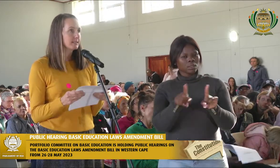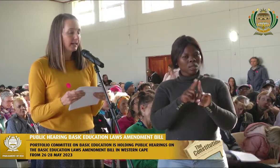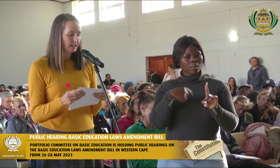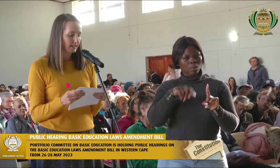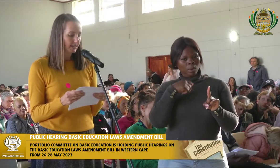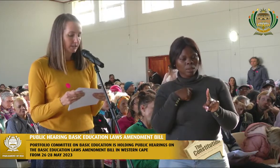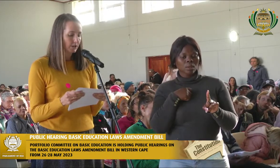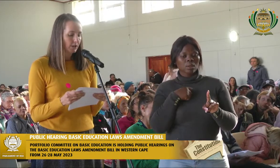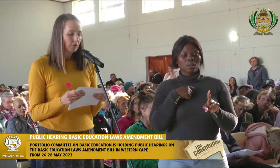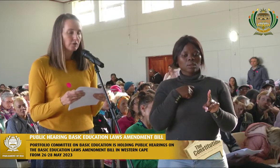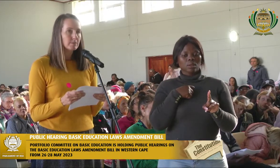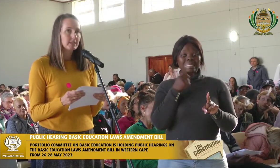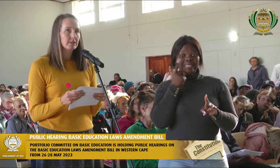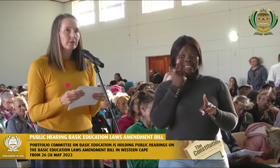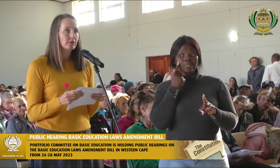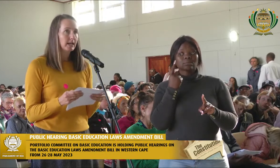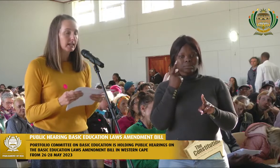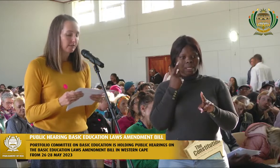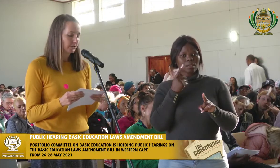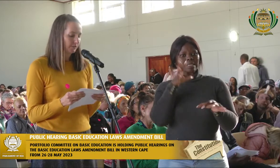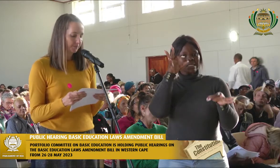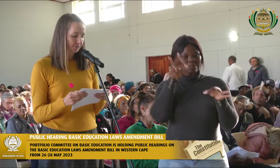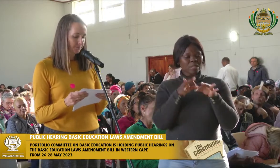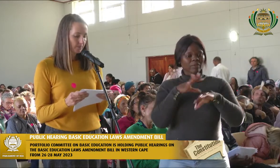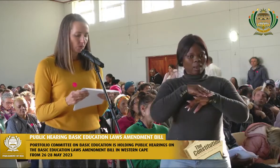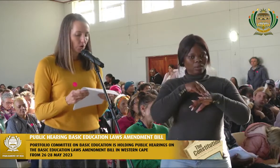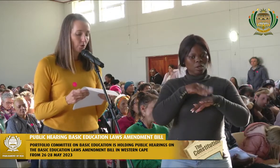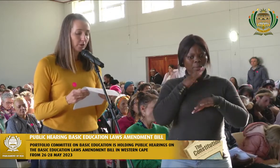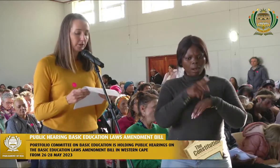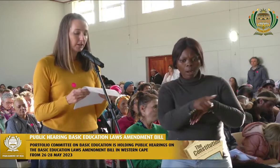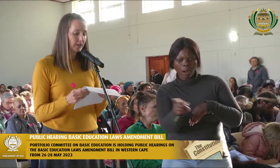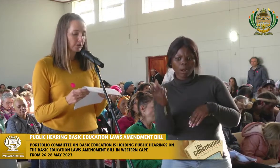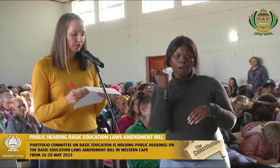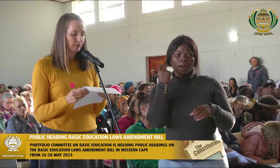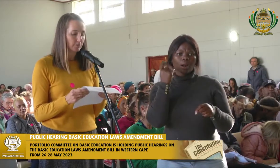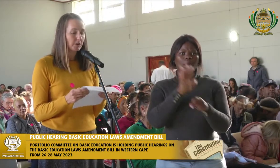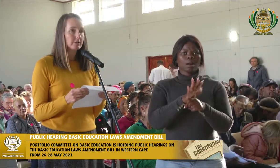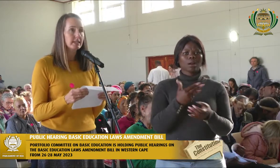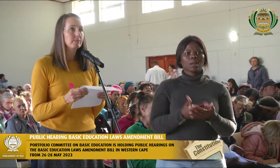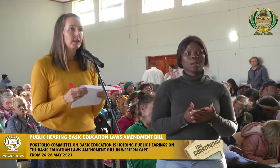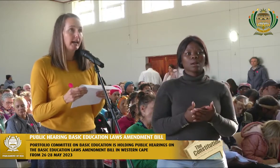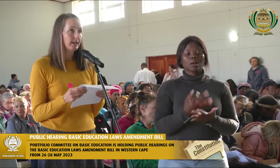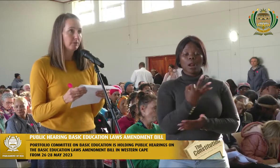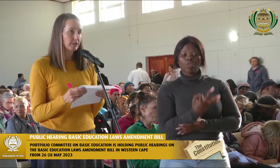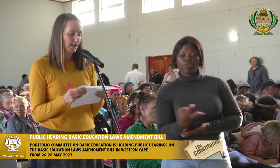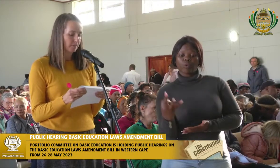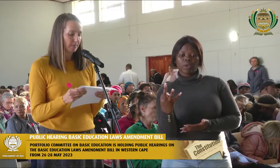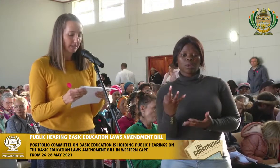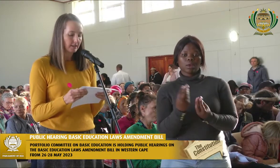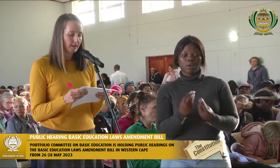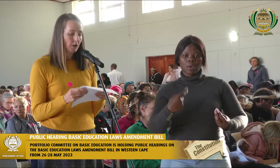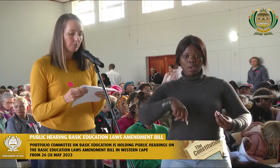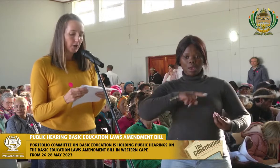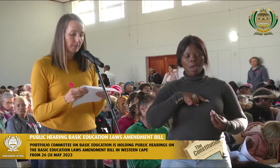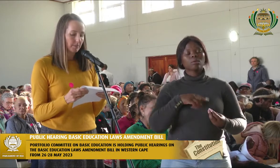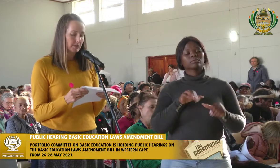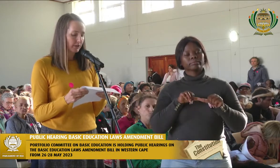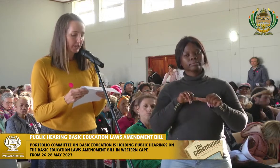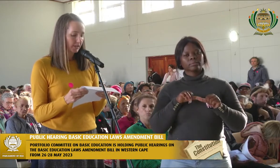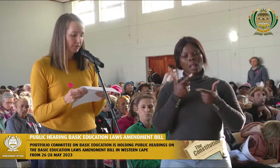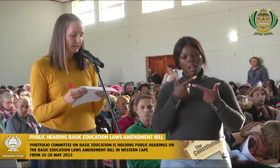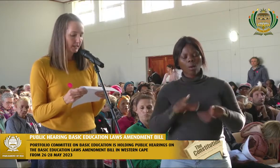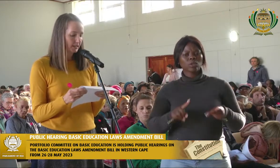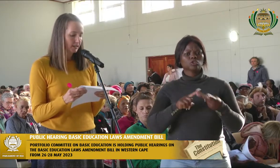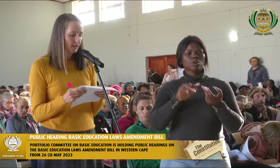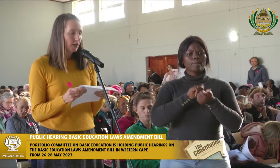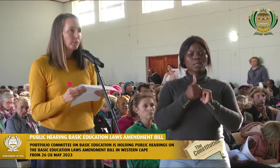were at the standard age for specific grade level. All three of our children process language and math problems